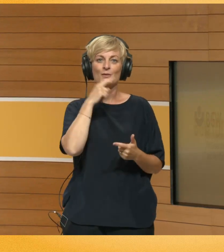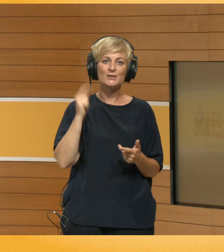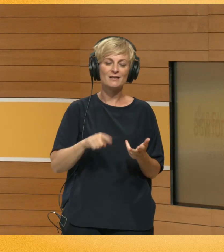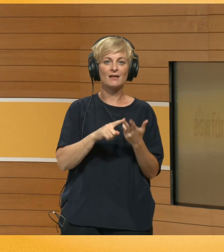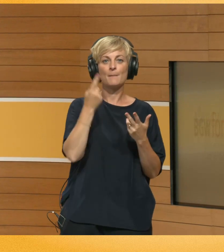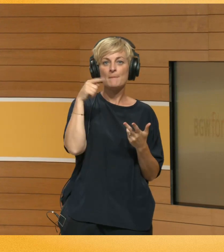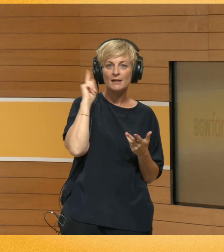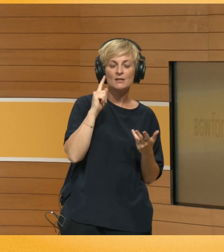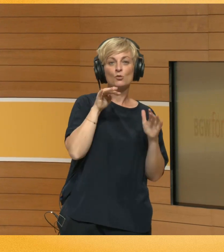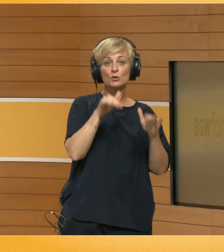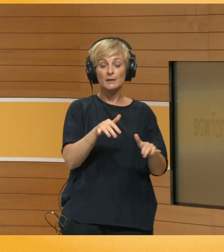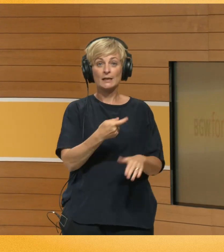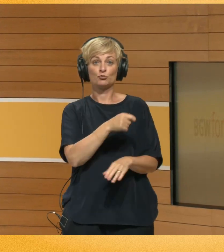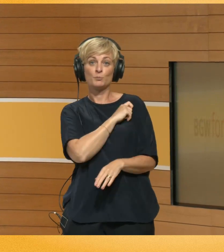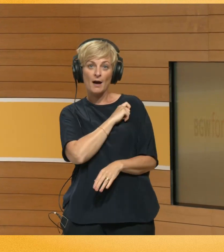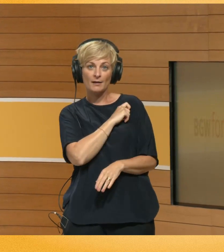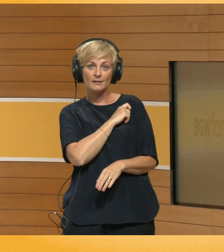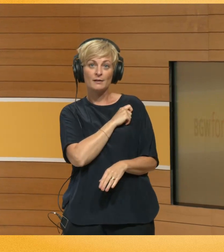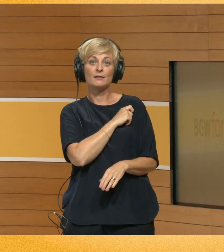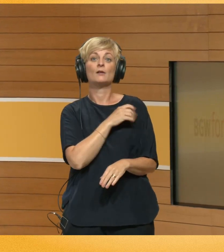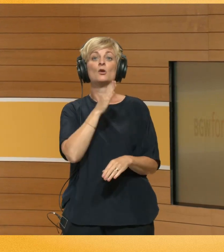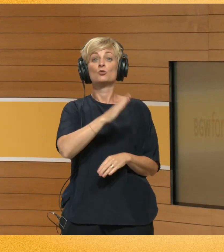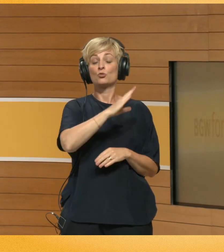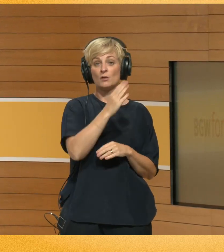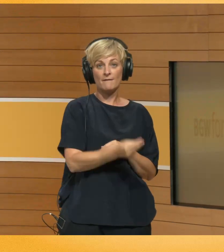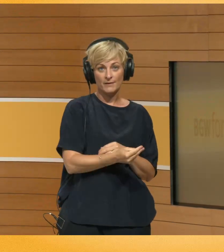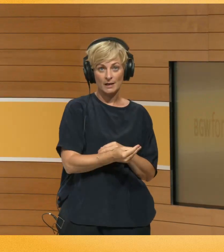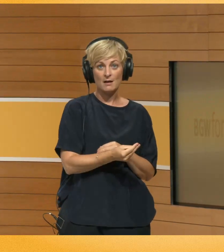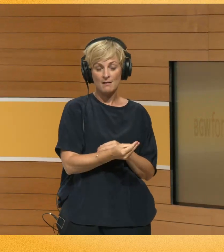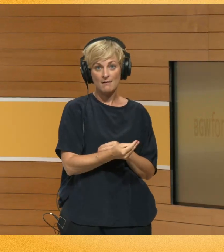Spain, South Africa, and others.